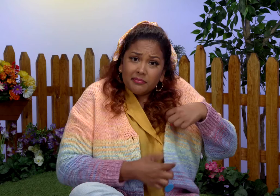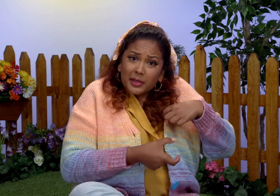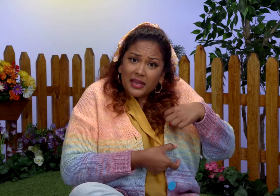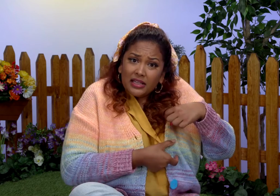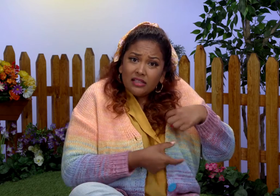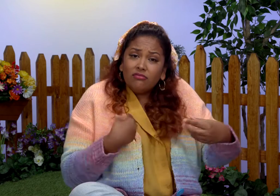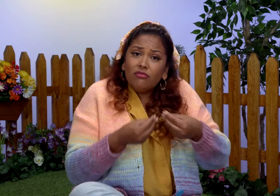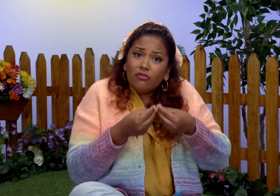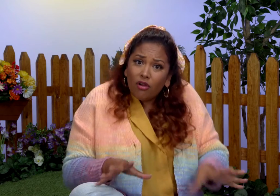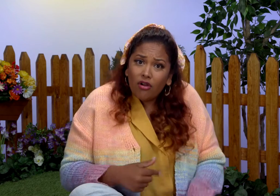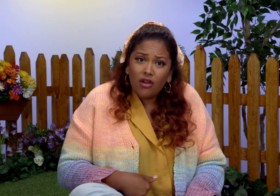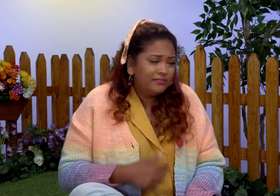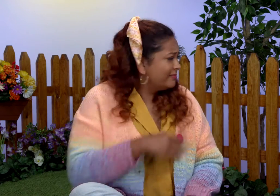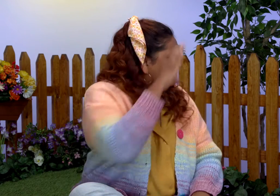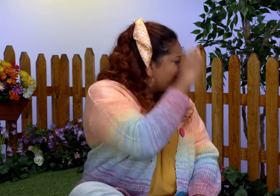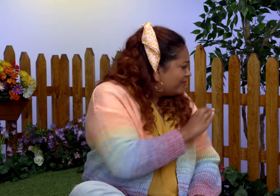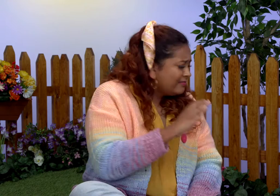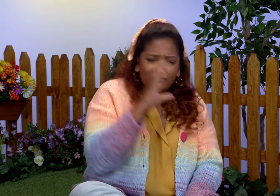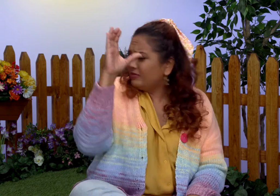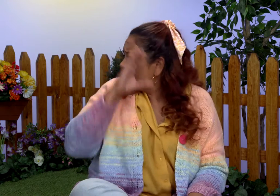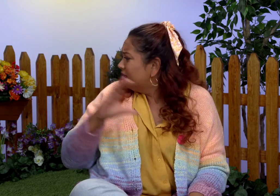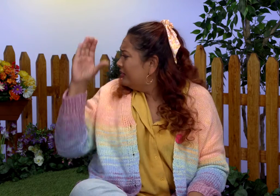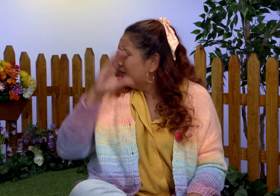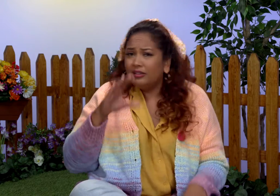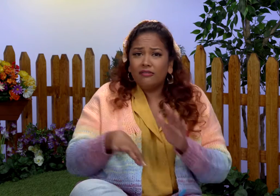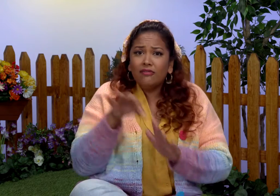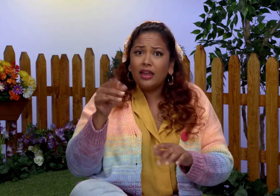I've lost my button I can't find it anywhere